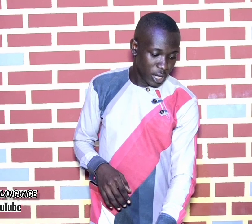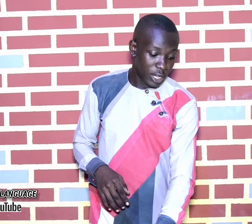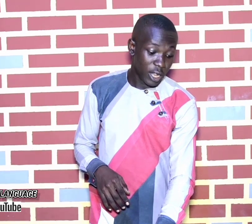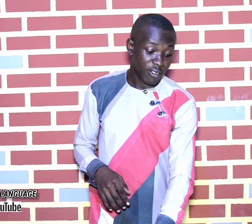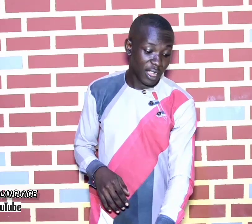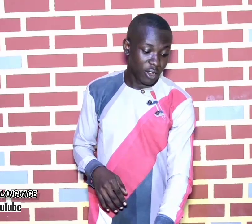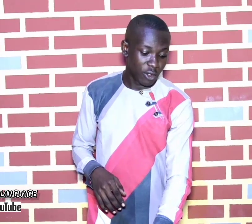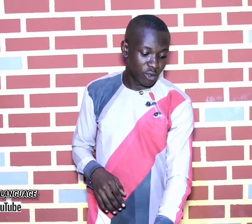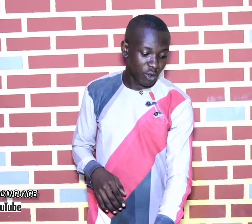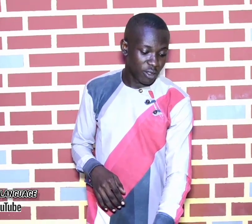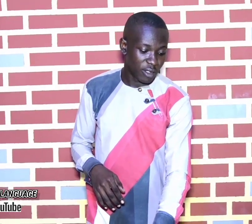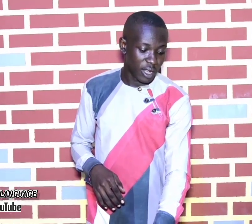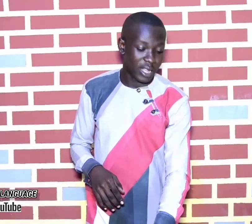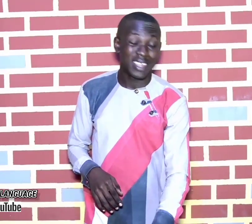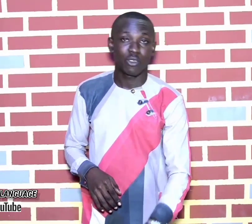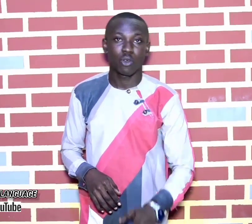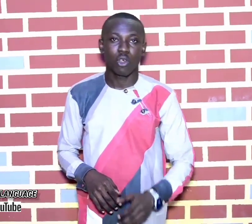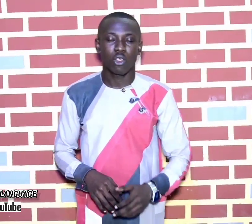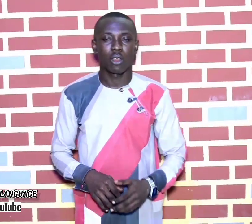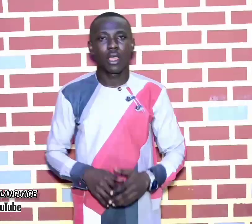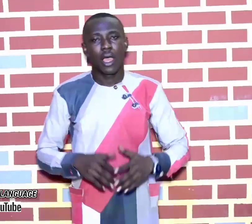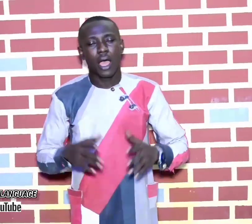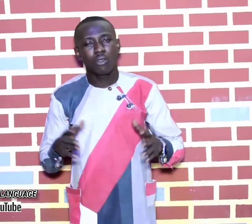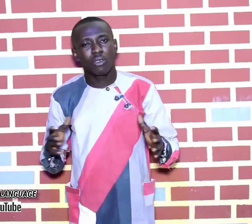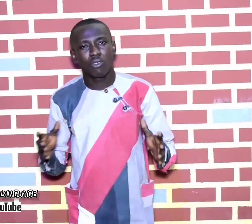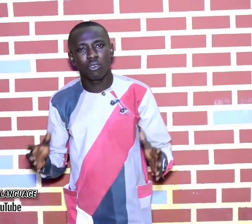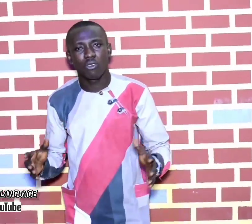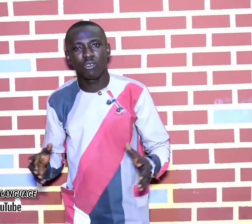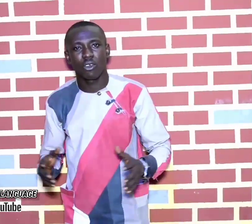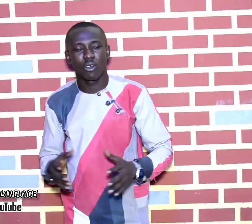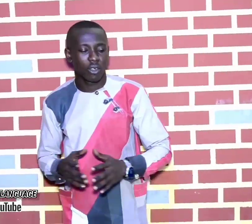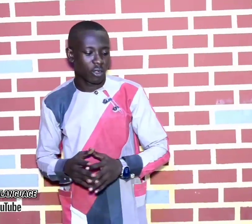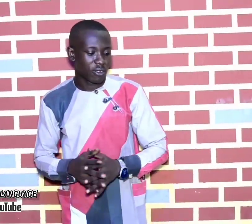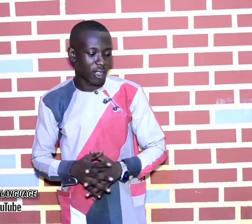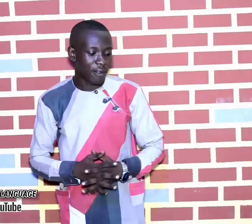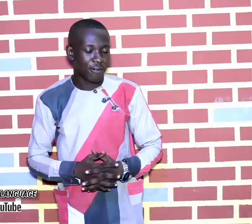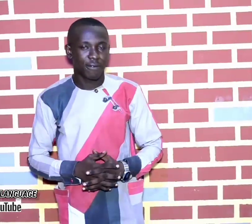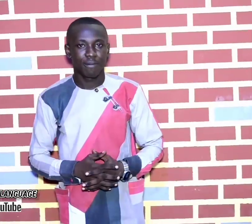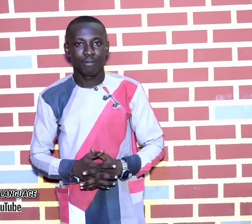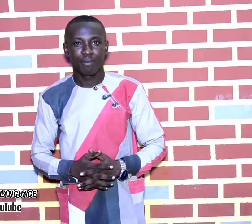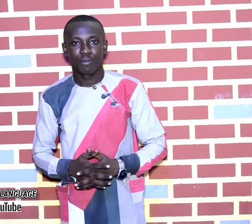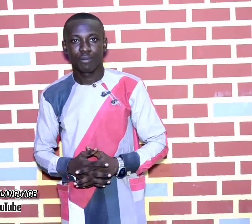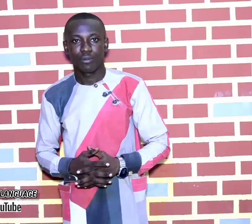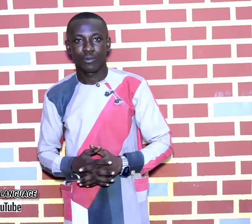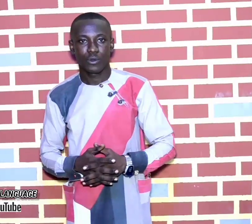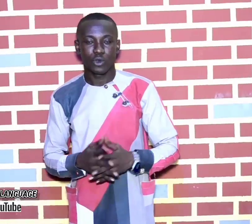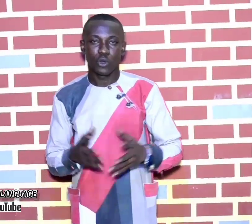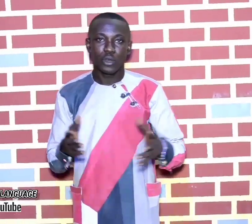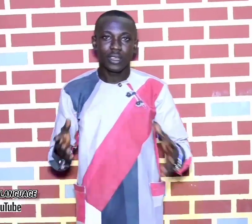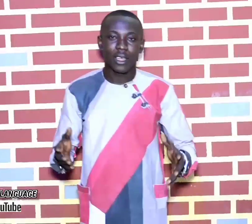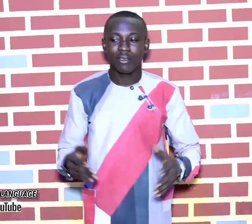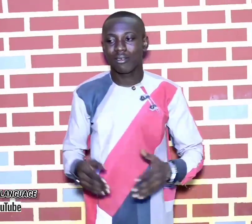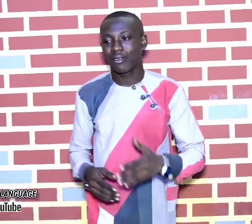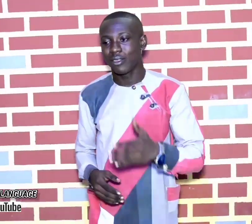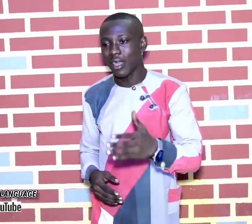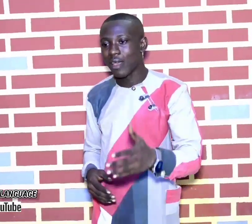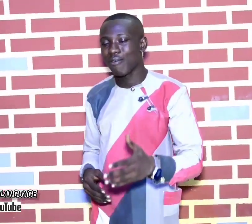The next sign you need to know is introduction. How to introduce yourself to the audience, deaf